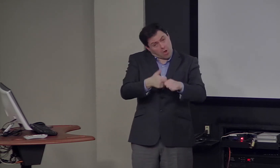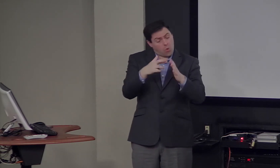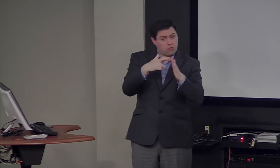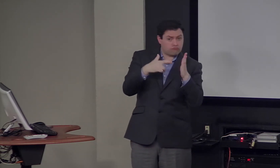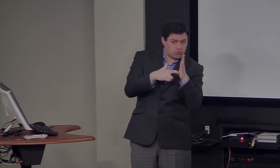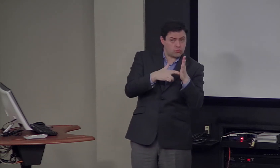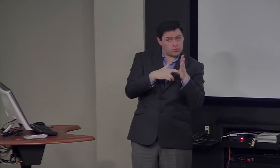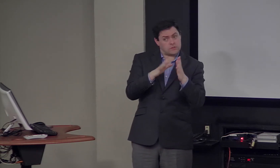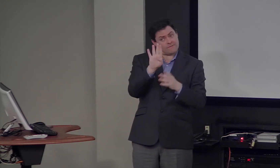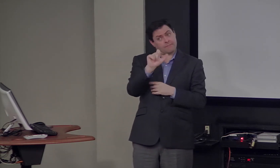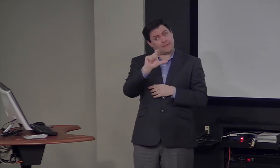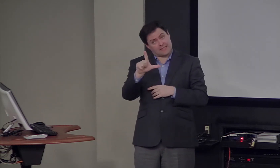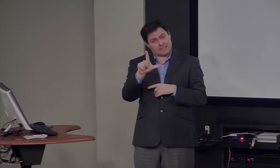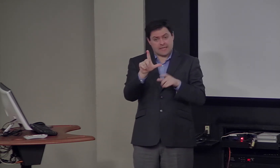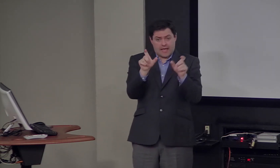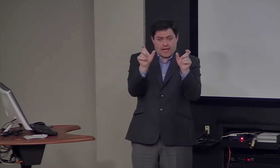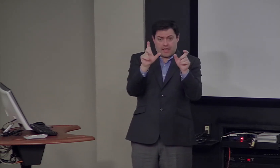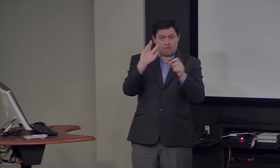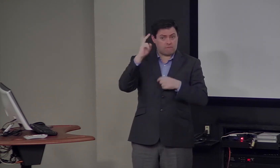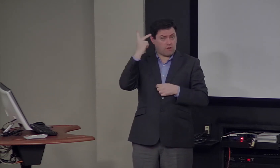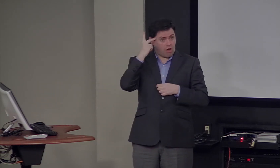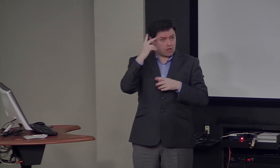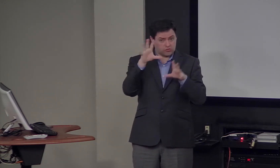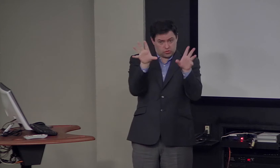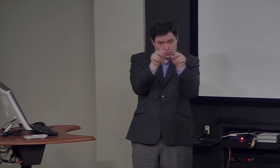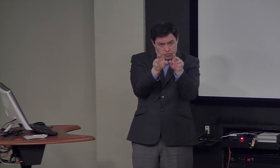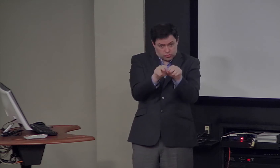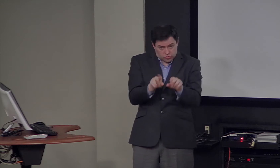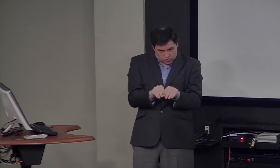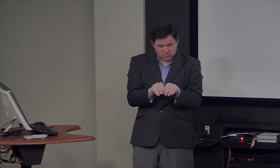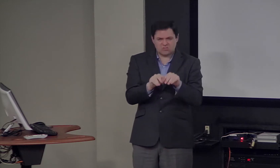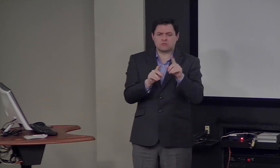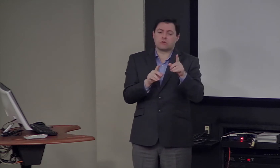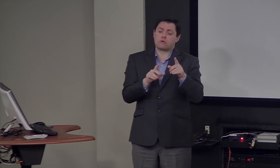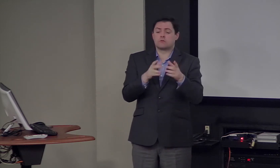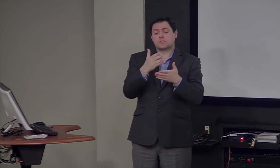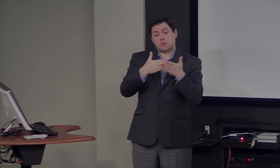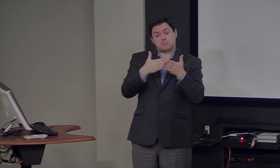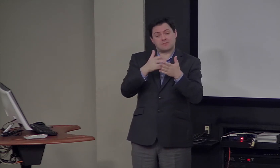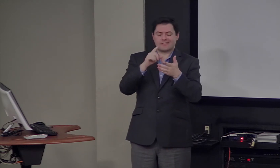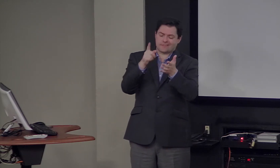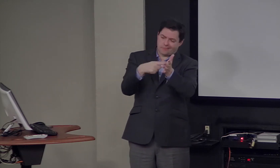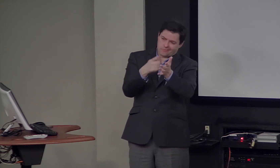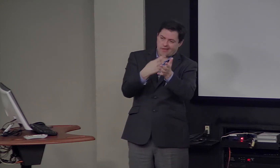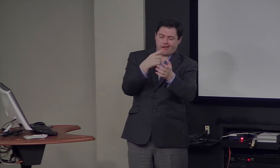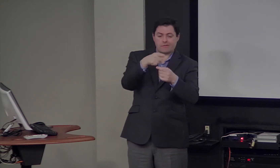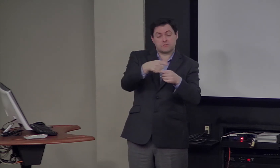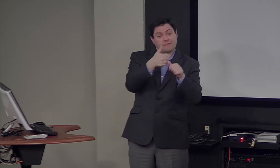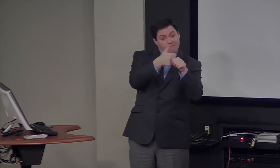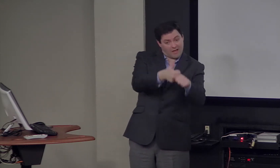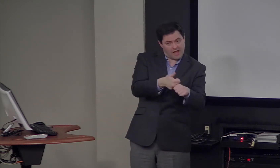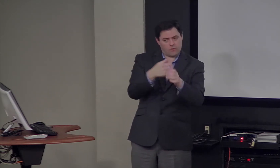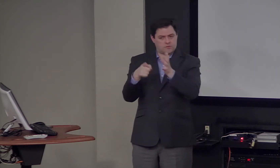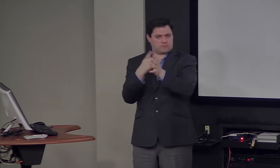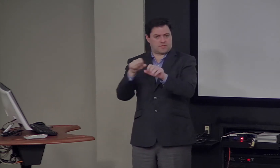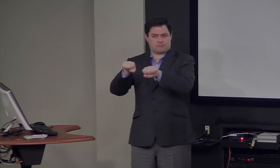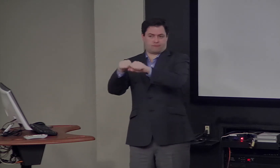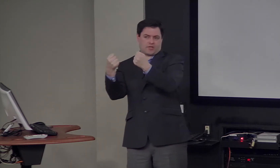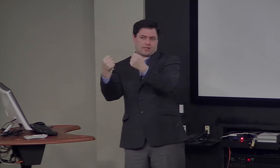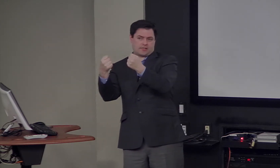able to look at a sign and reproduce that sign following all of the phonetical features of that sign and replicate it in its entirety. If